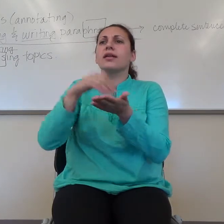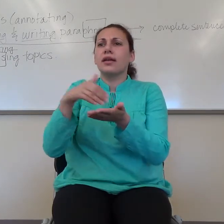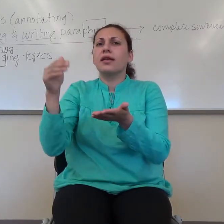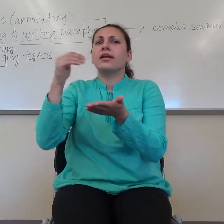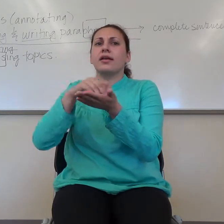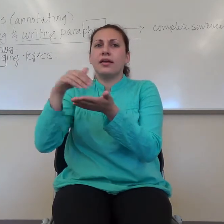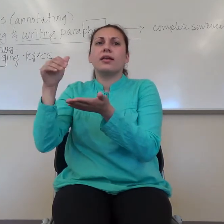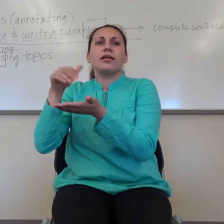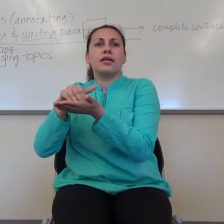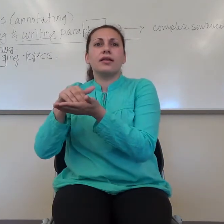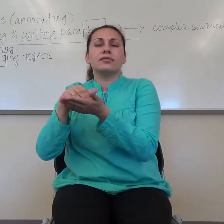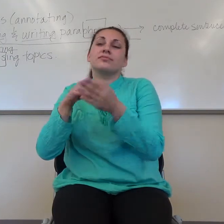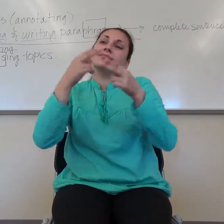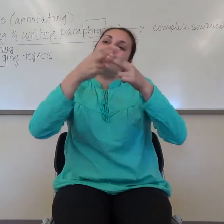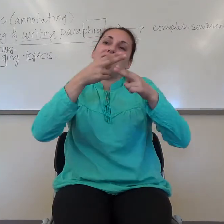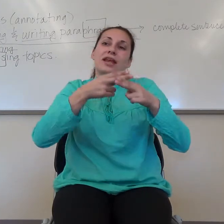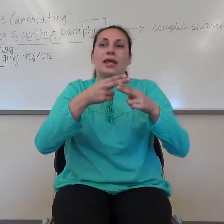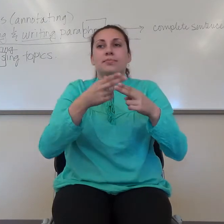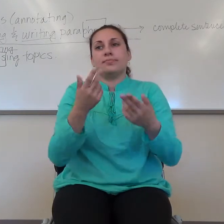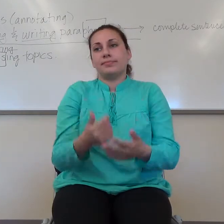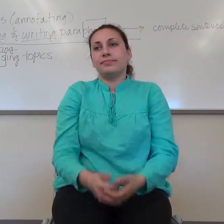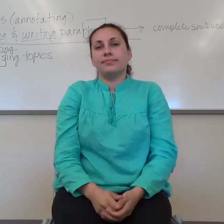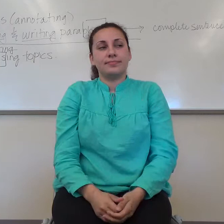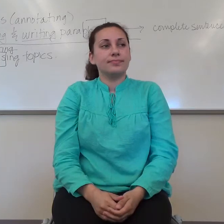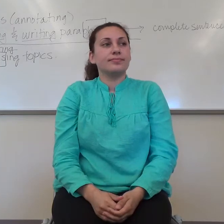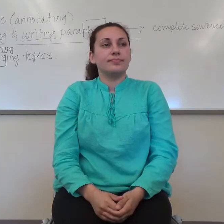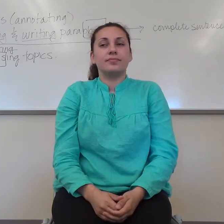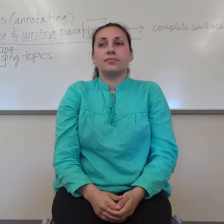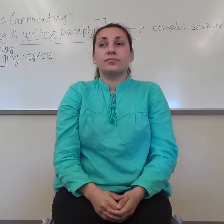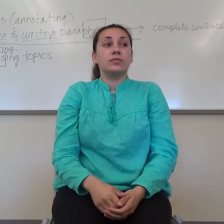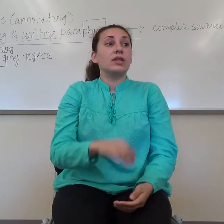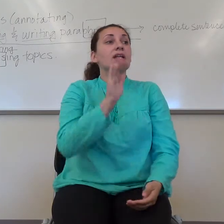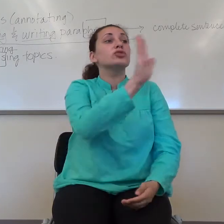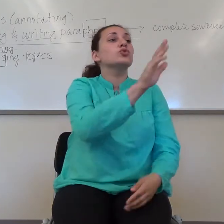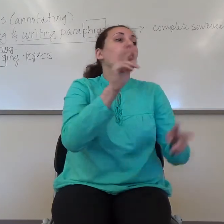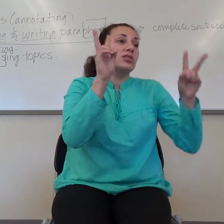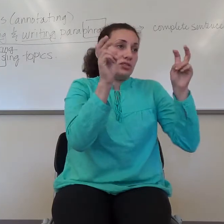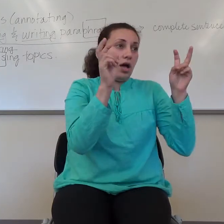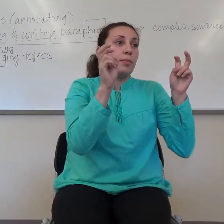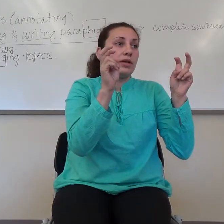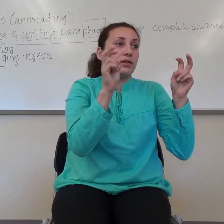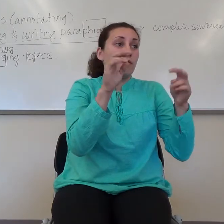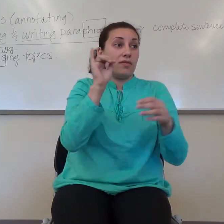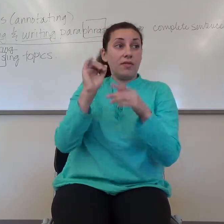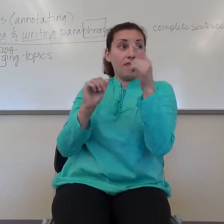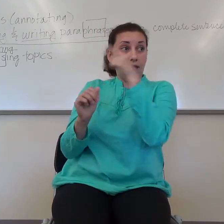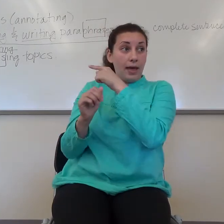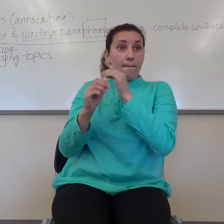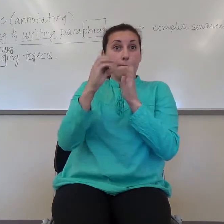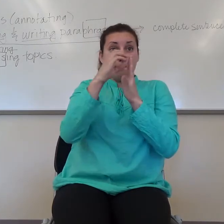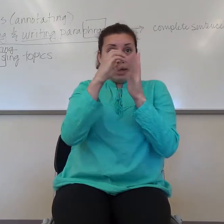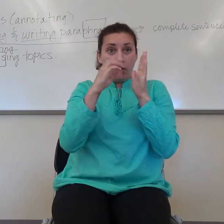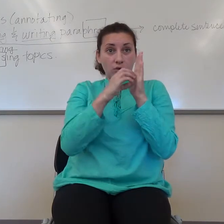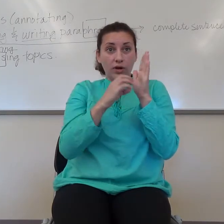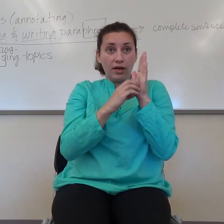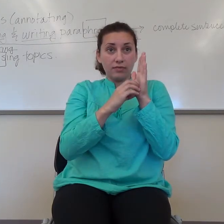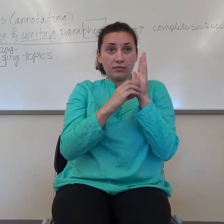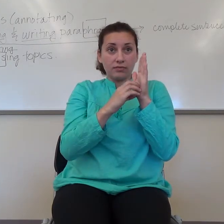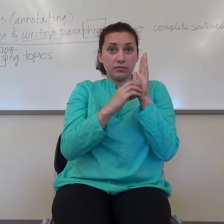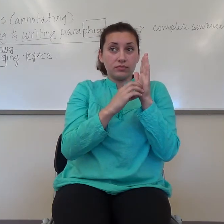Neshoba. That is the topic of this paragraph. Frances Wright and